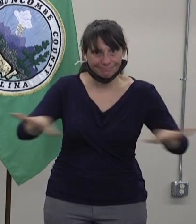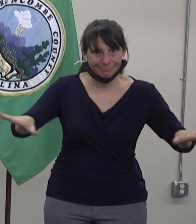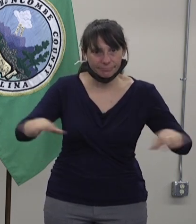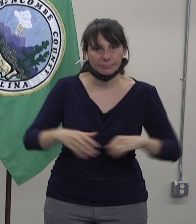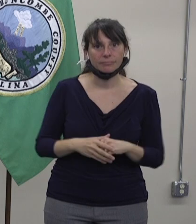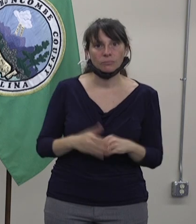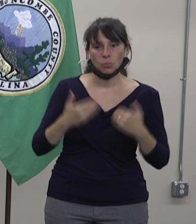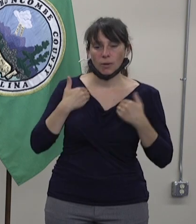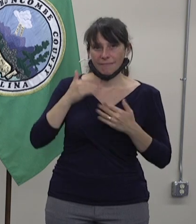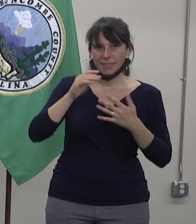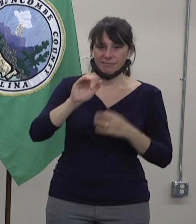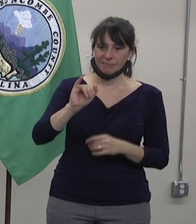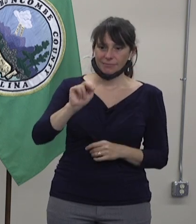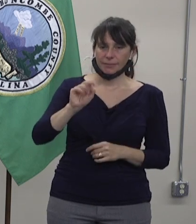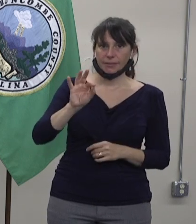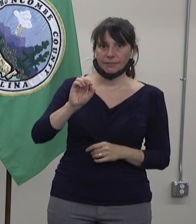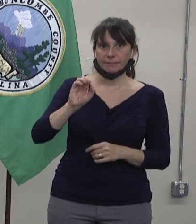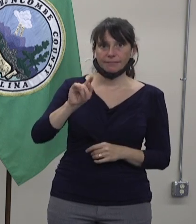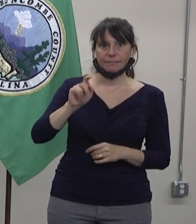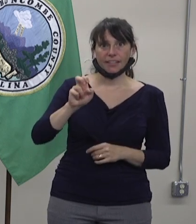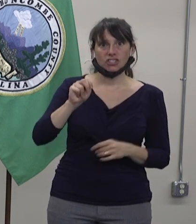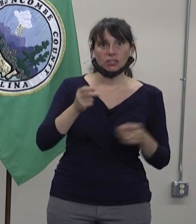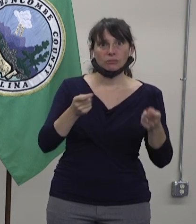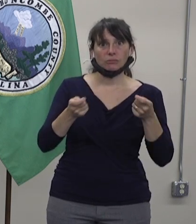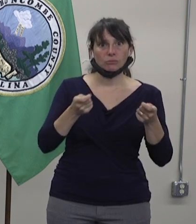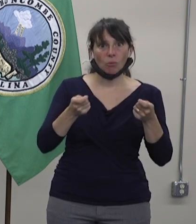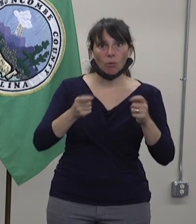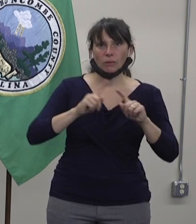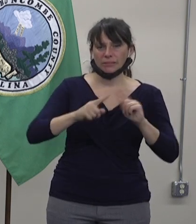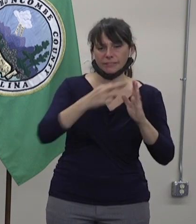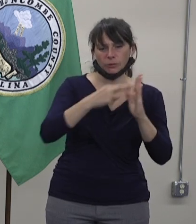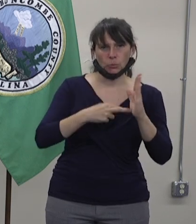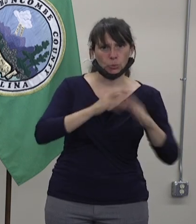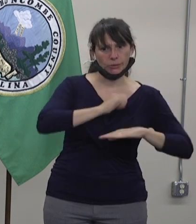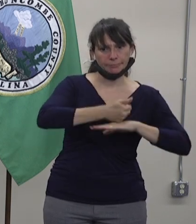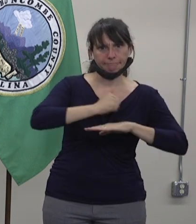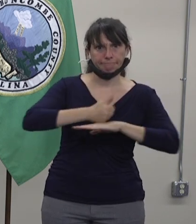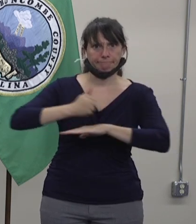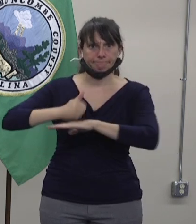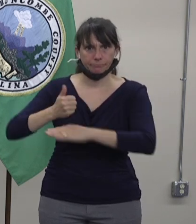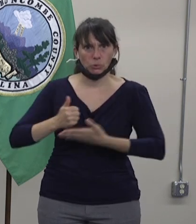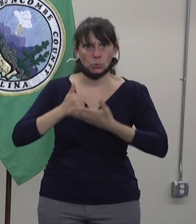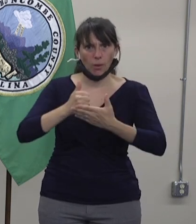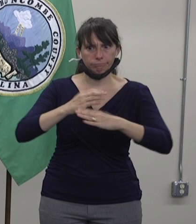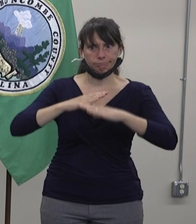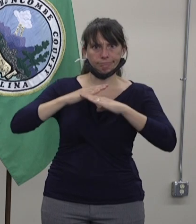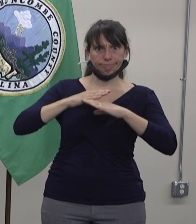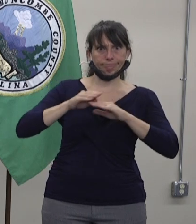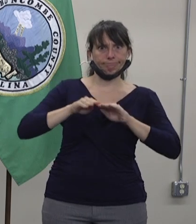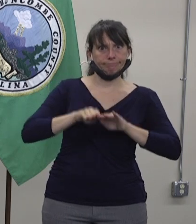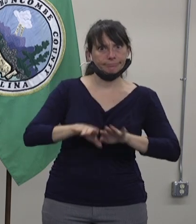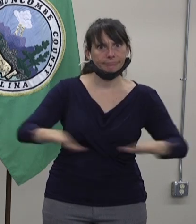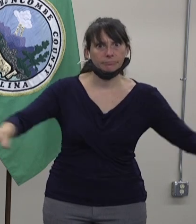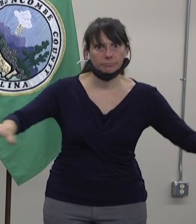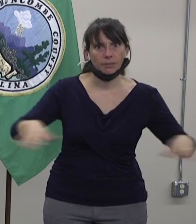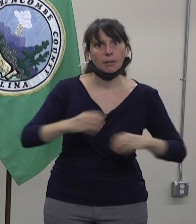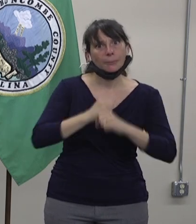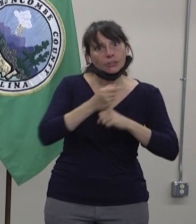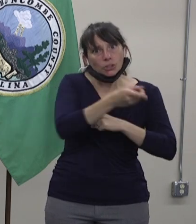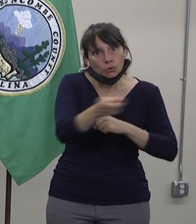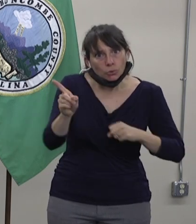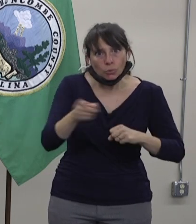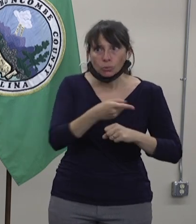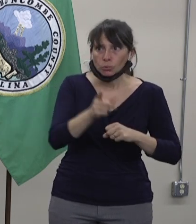control measures that further prevent the spread and protect you, the folks that live, work,